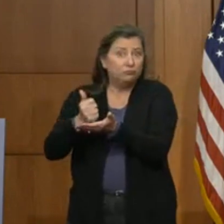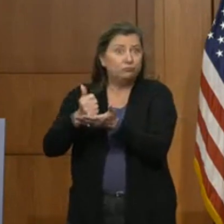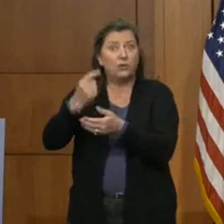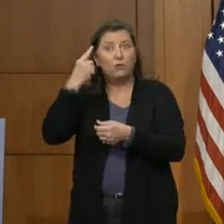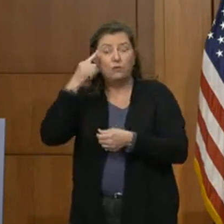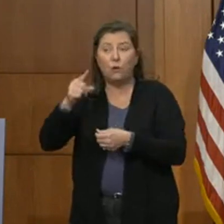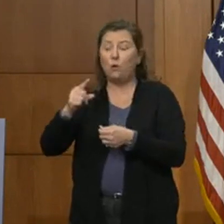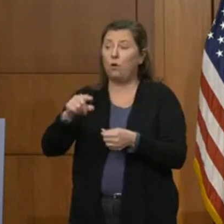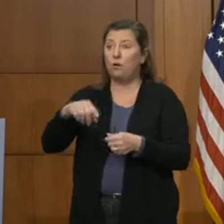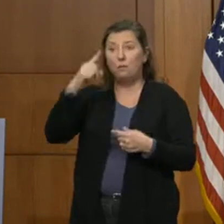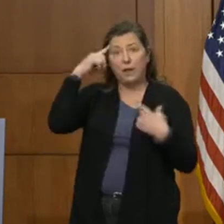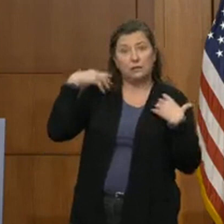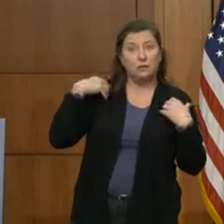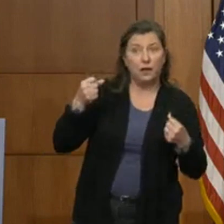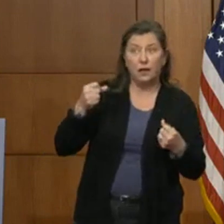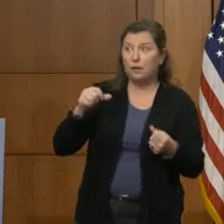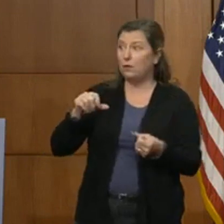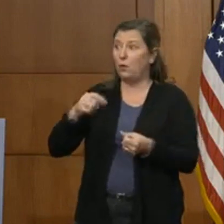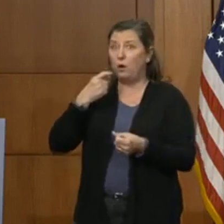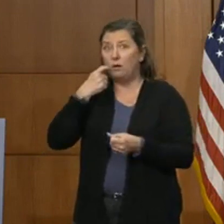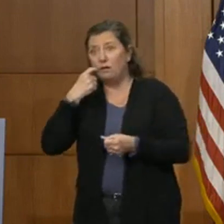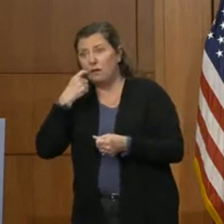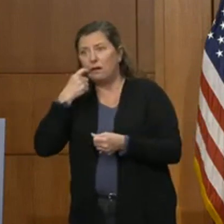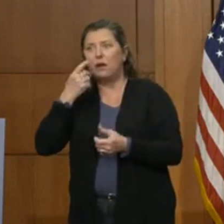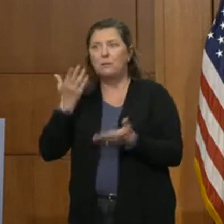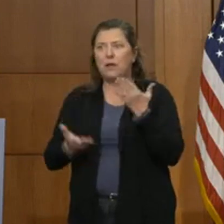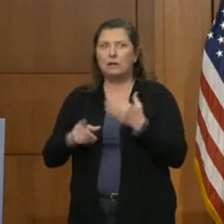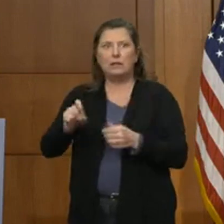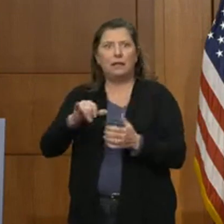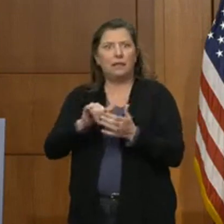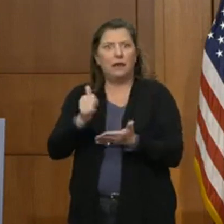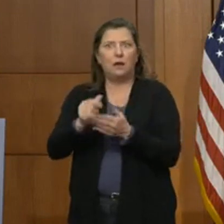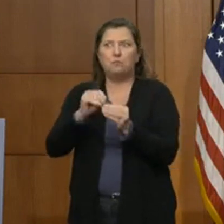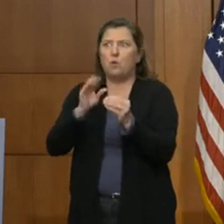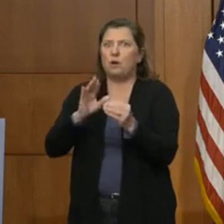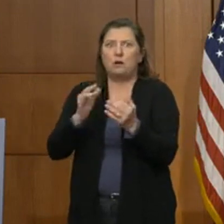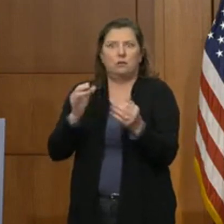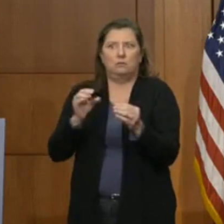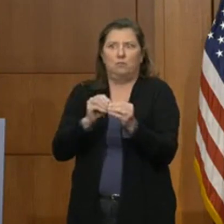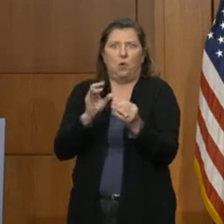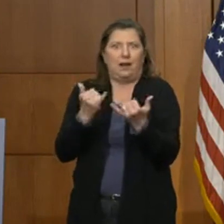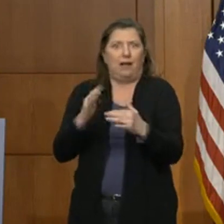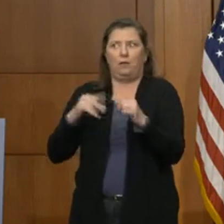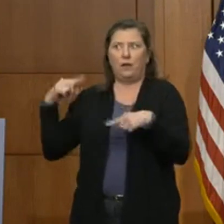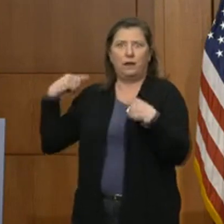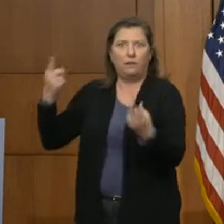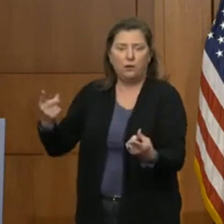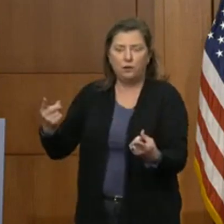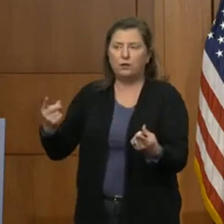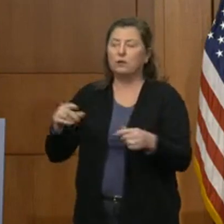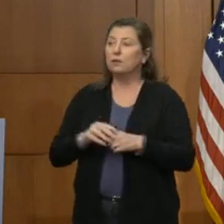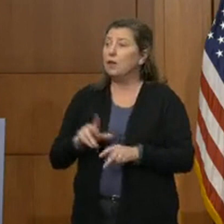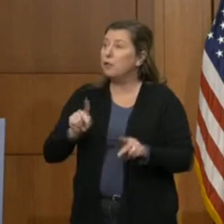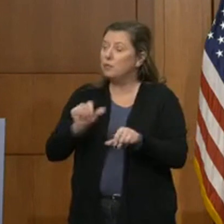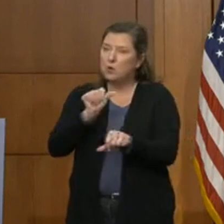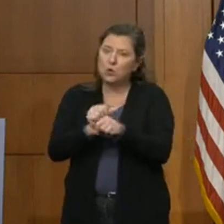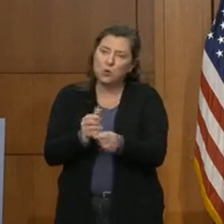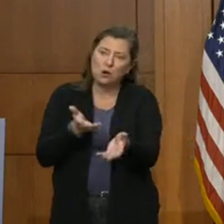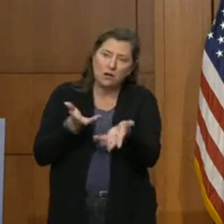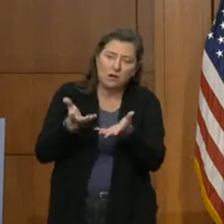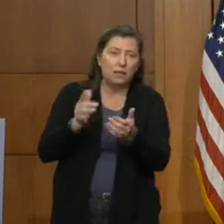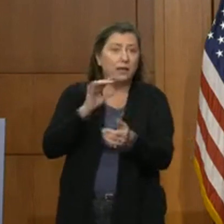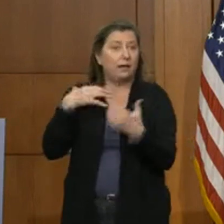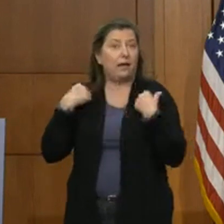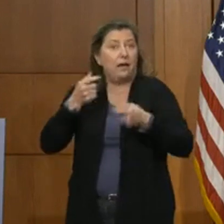use may find they need that help now more than ever. And people on the front lines, like our healthcare